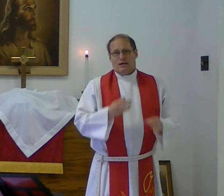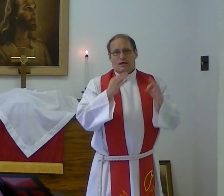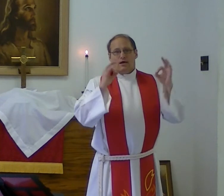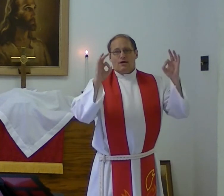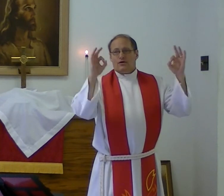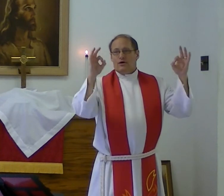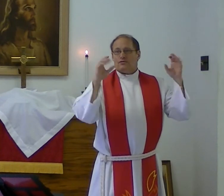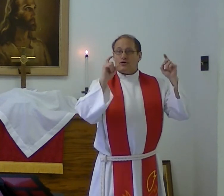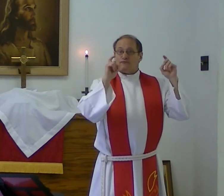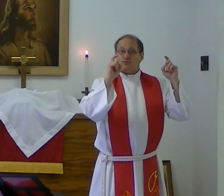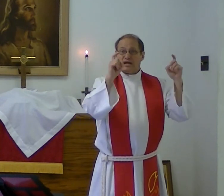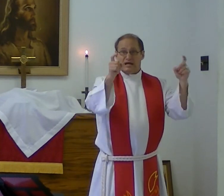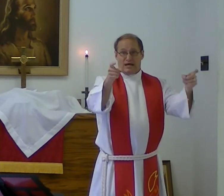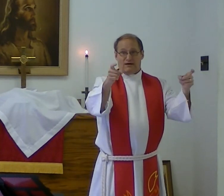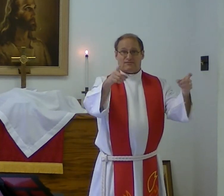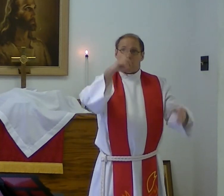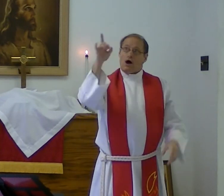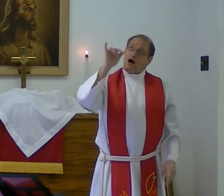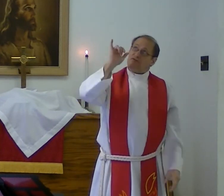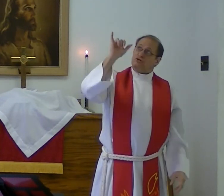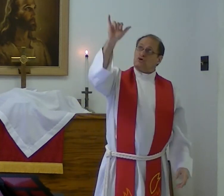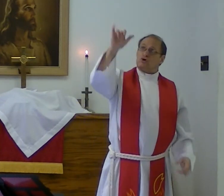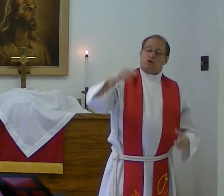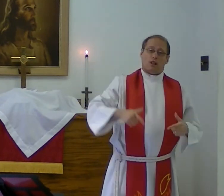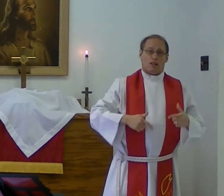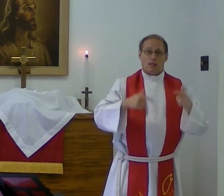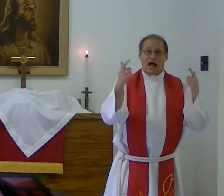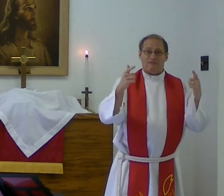The free gift of eternal life.